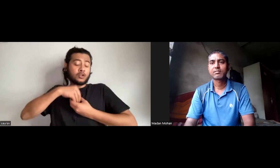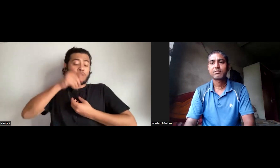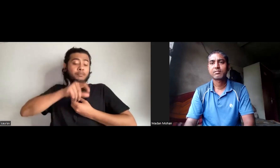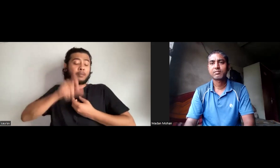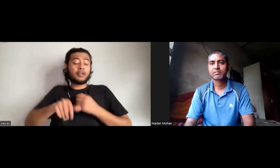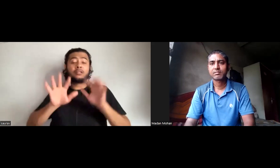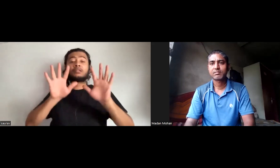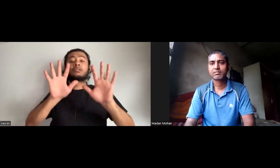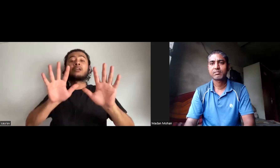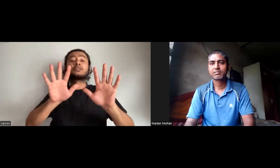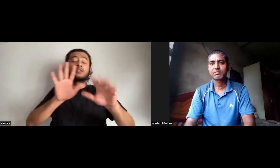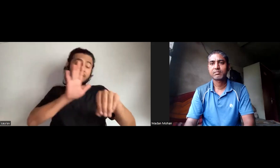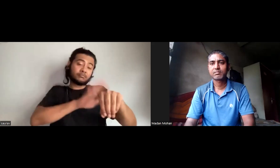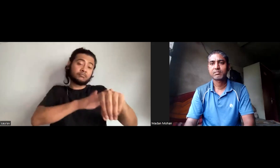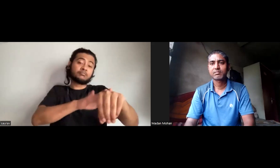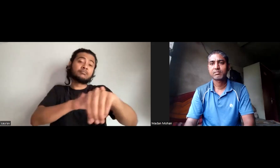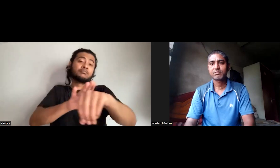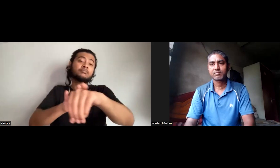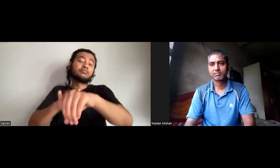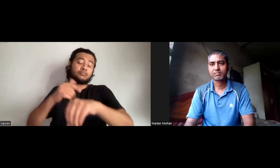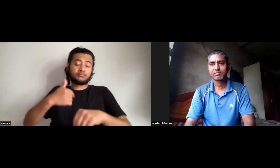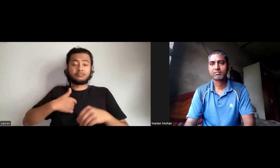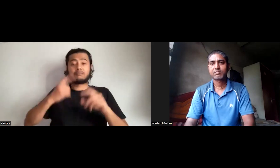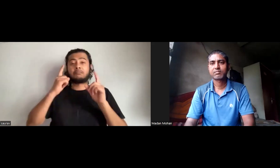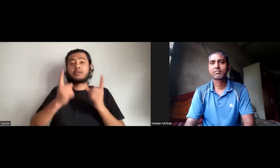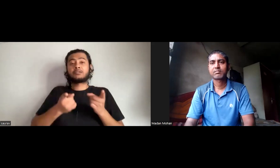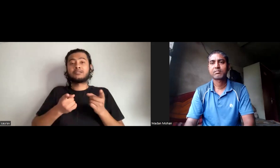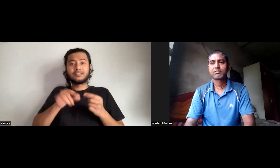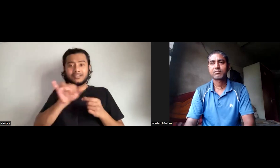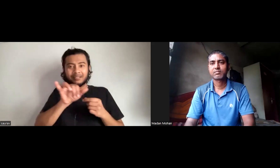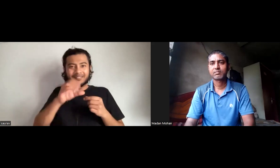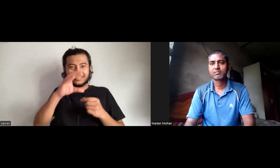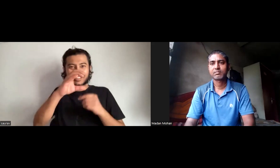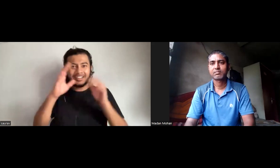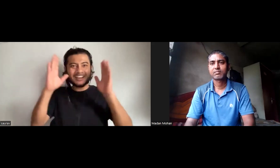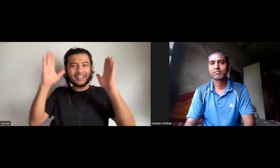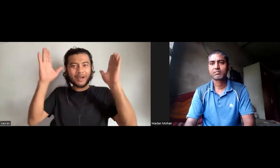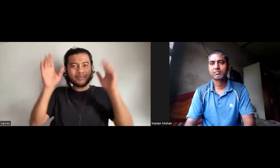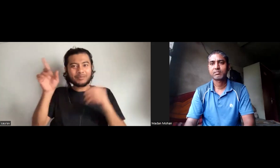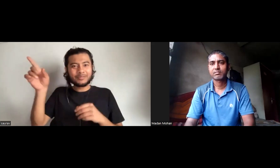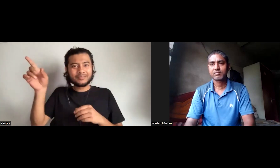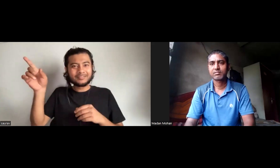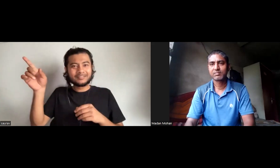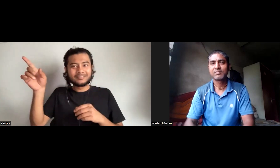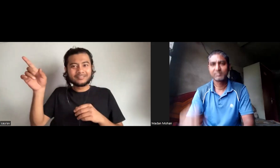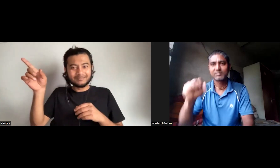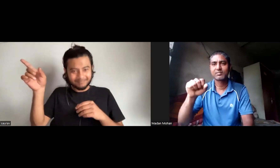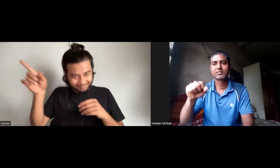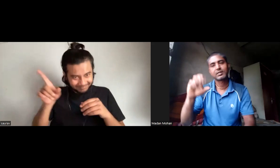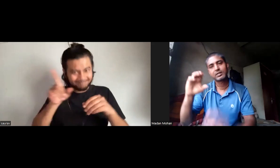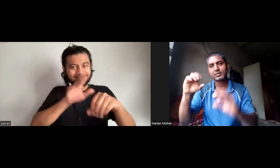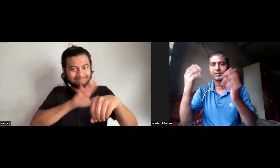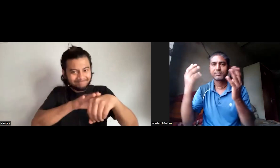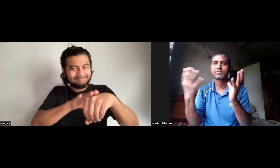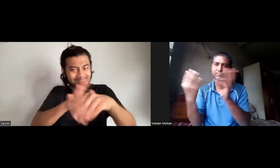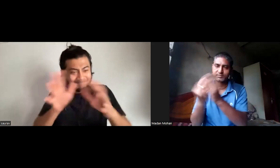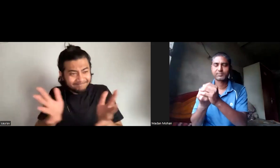You should help Chaitanya Mahaprabhu in his mission of spreading Krishna consciousness. So there is so much of work to